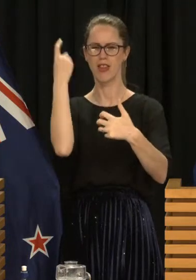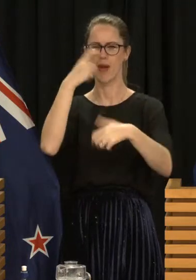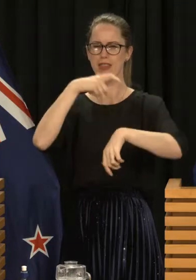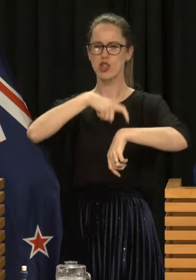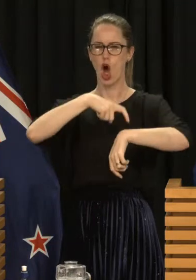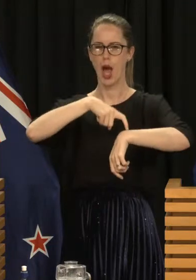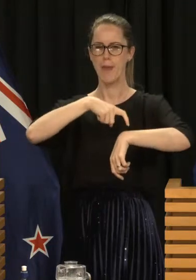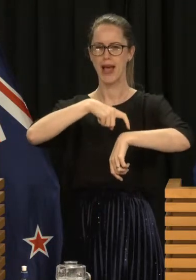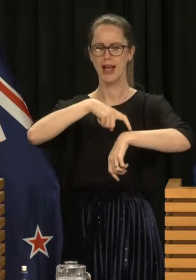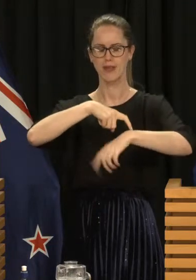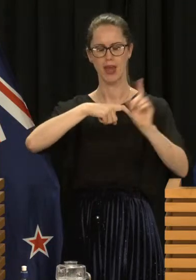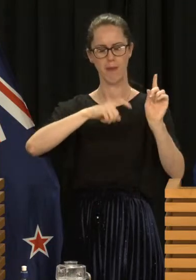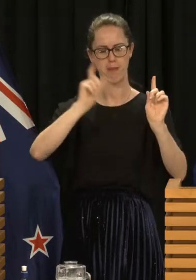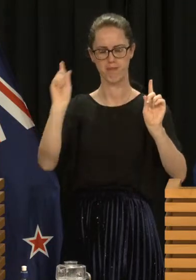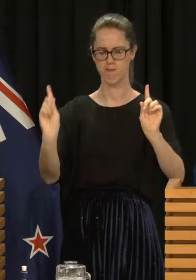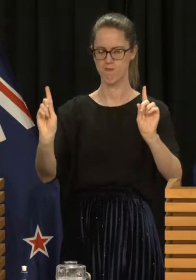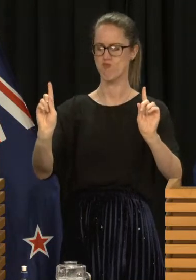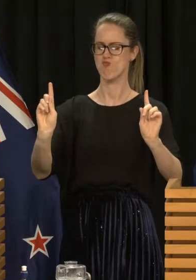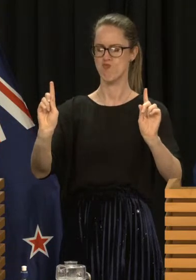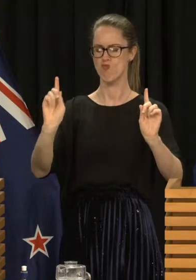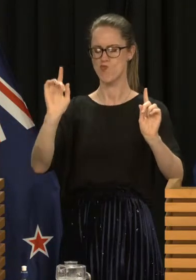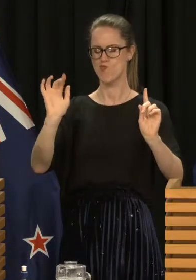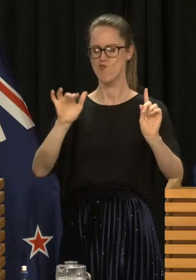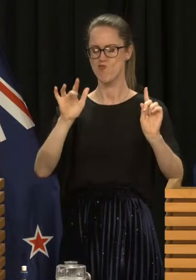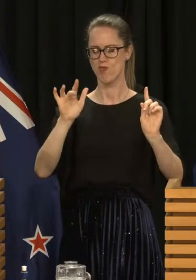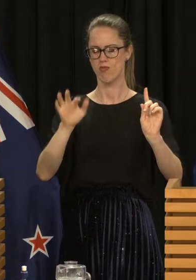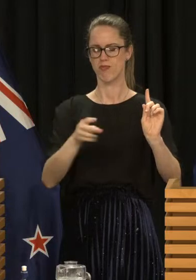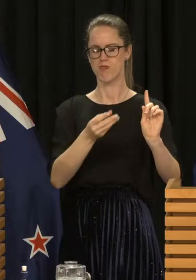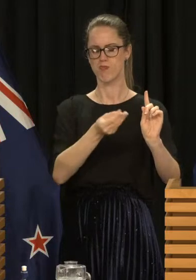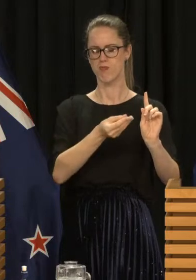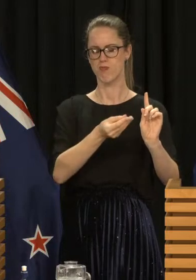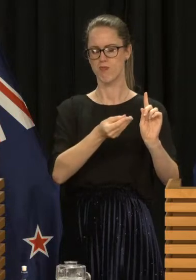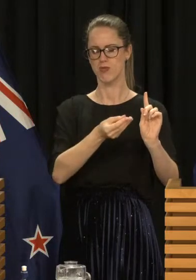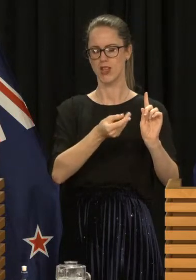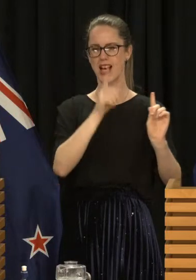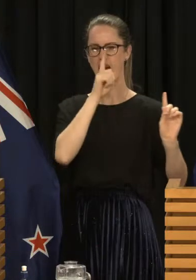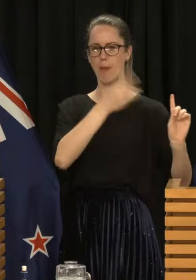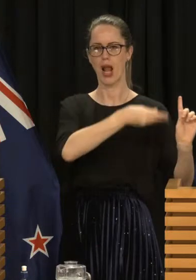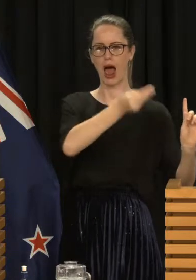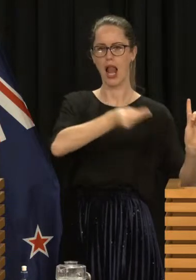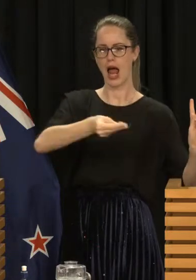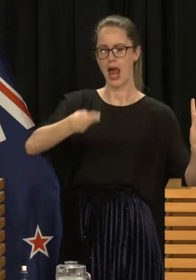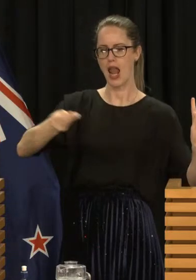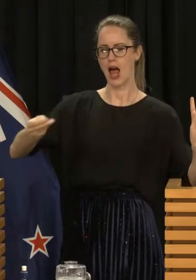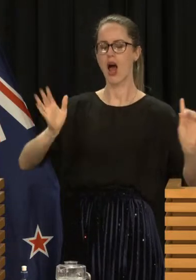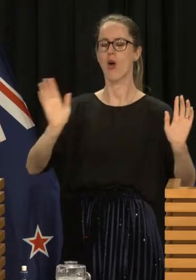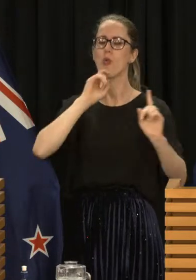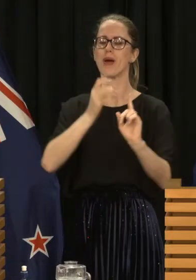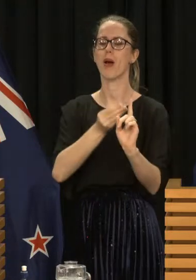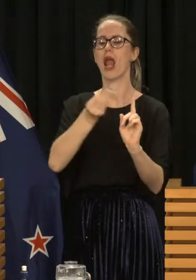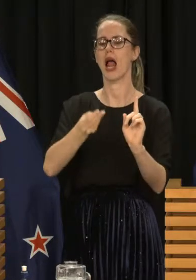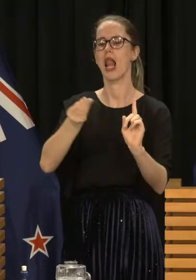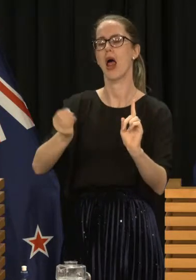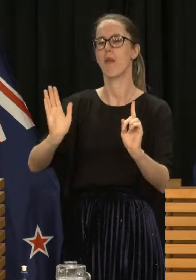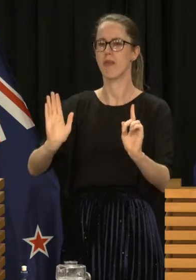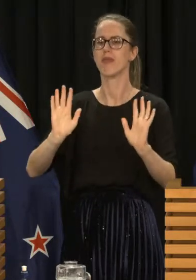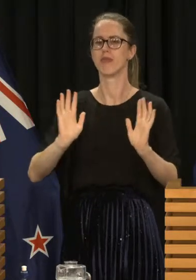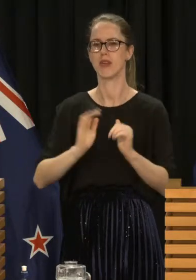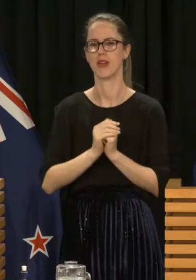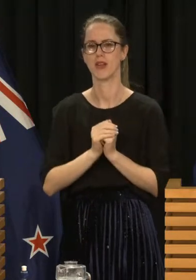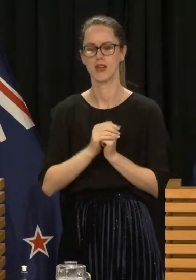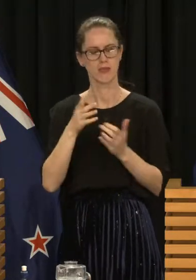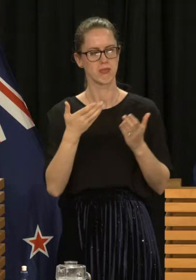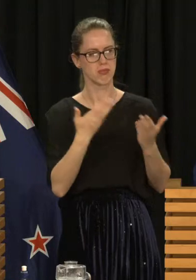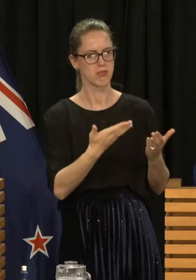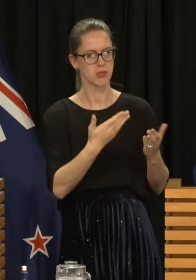frames, it would suggest that a long train of transmission wouldn't be possible within the time frames that we're talking about. But again, I'll